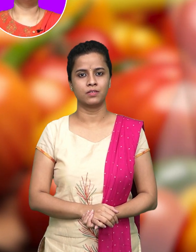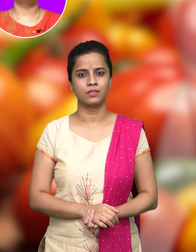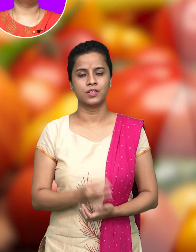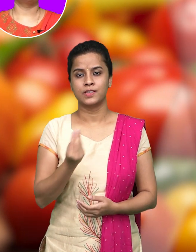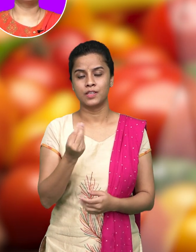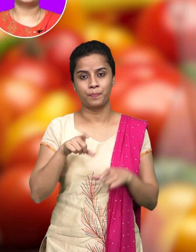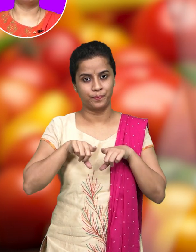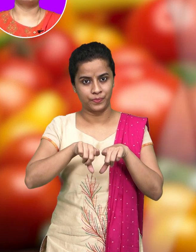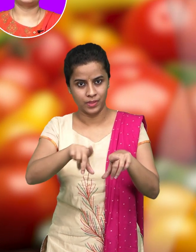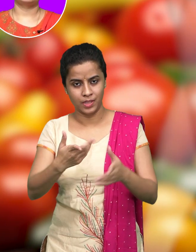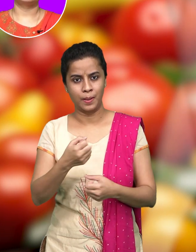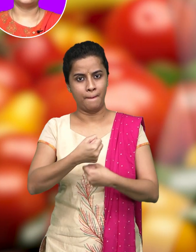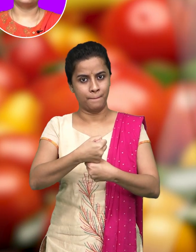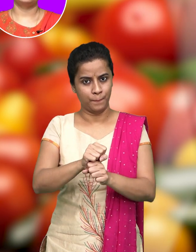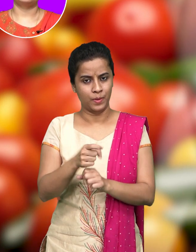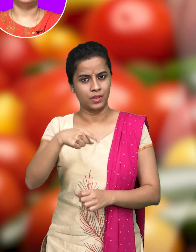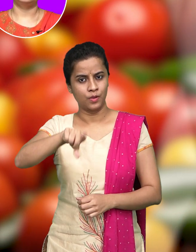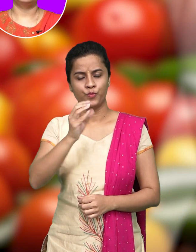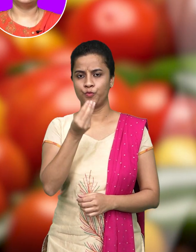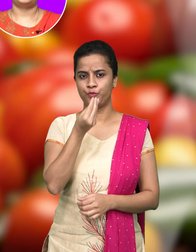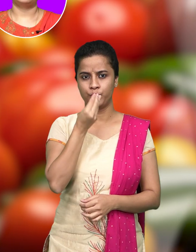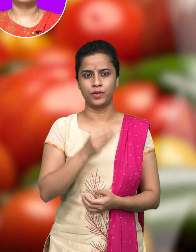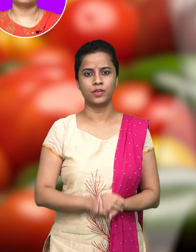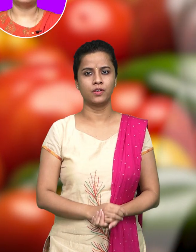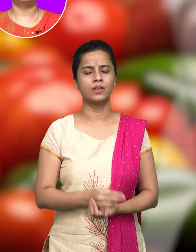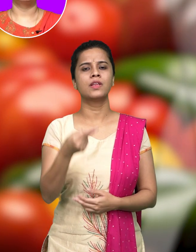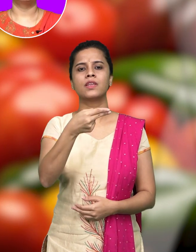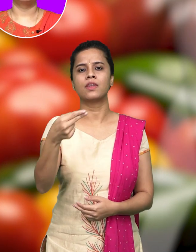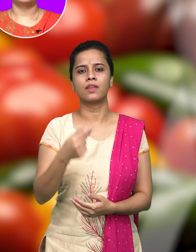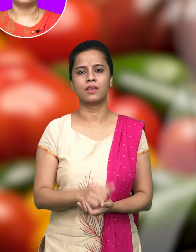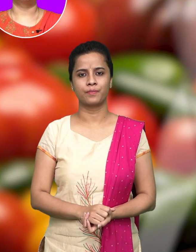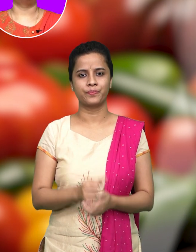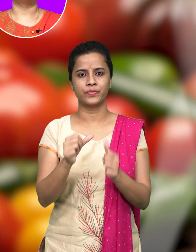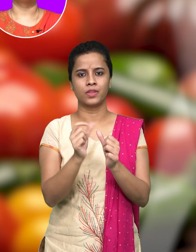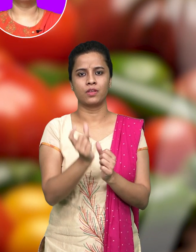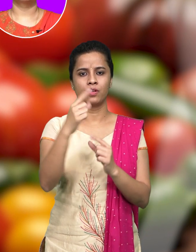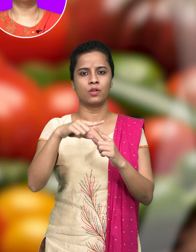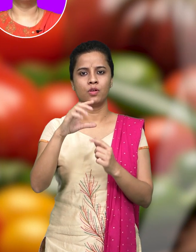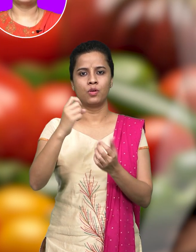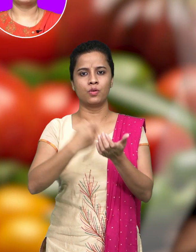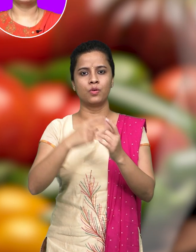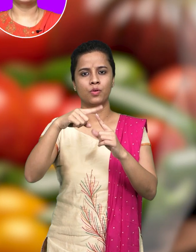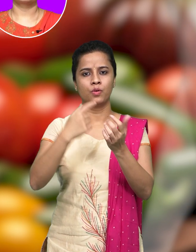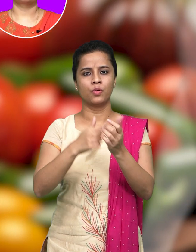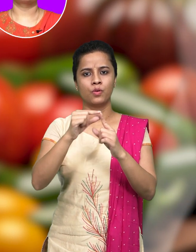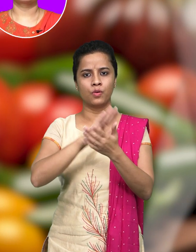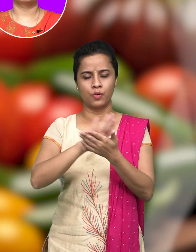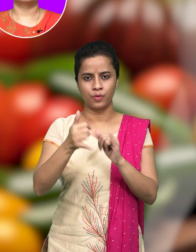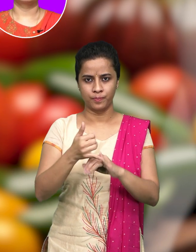Some organisms can prepare their own food and are called autotrophs.